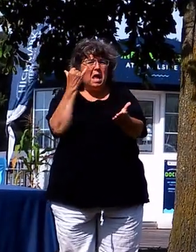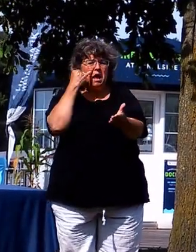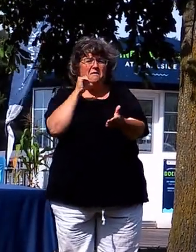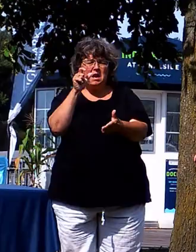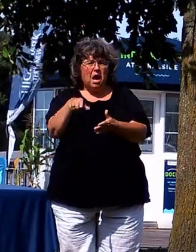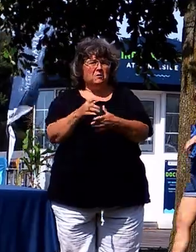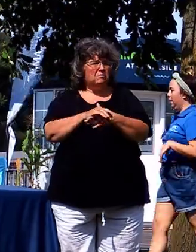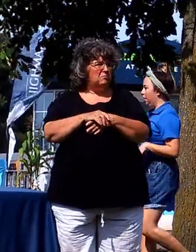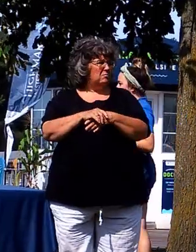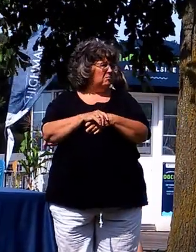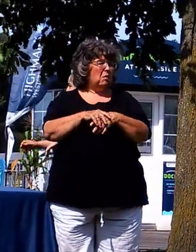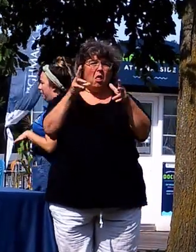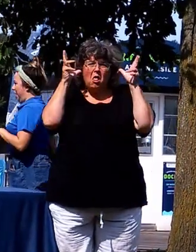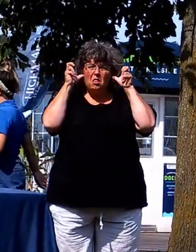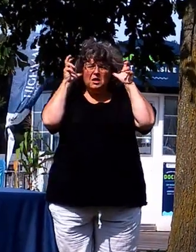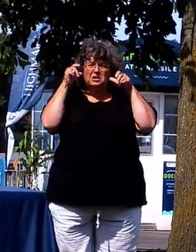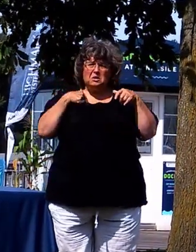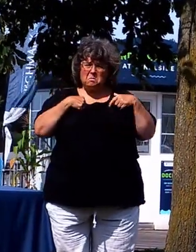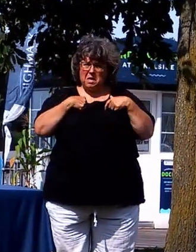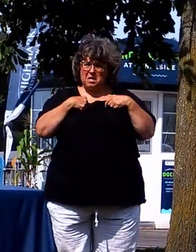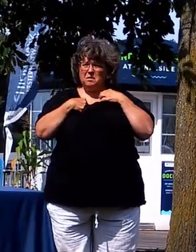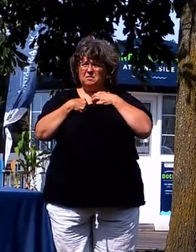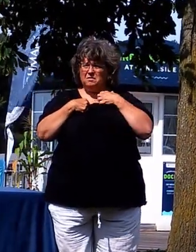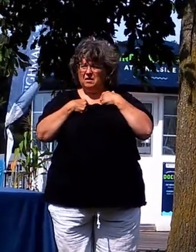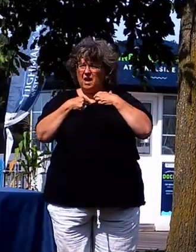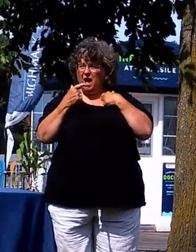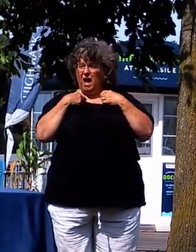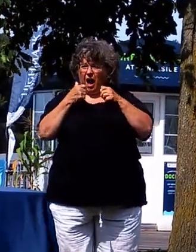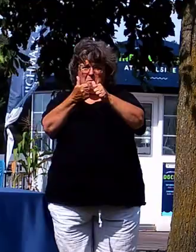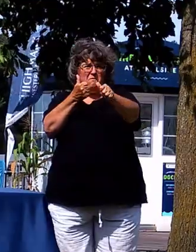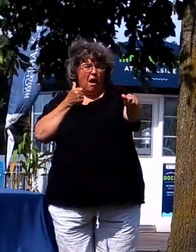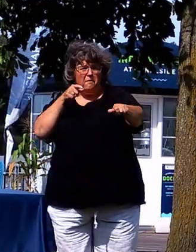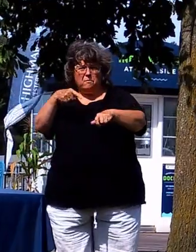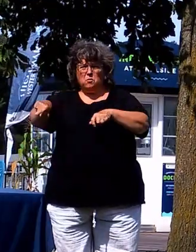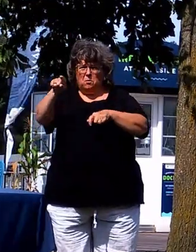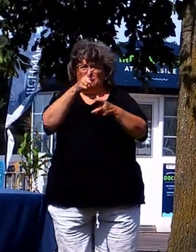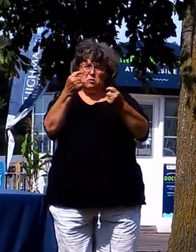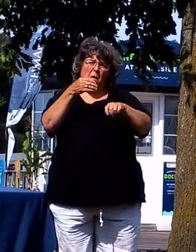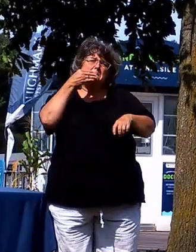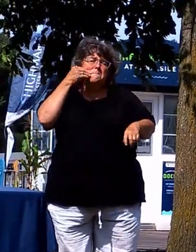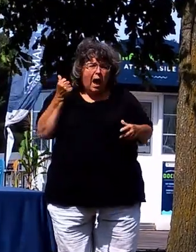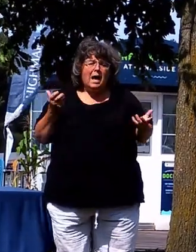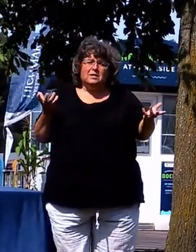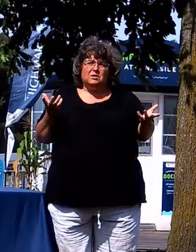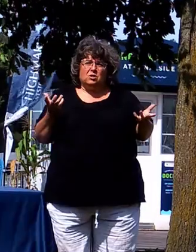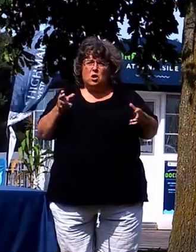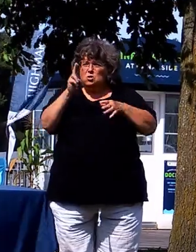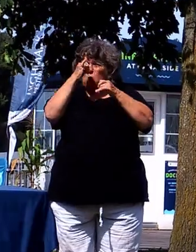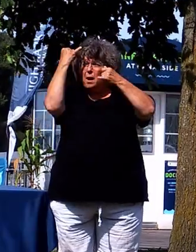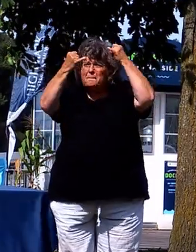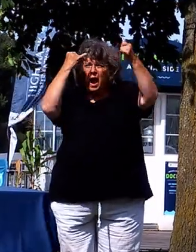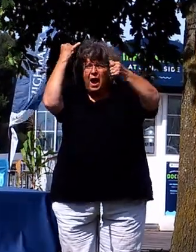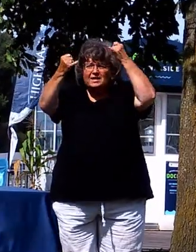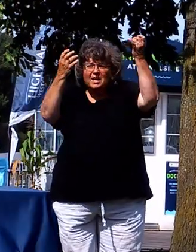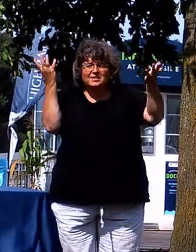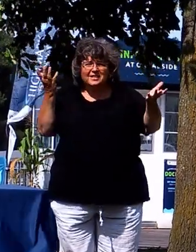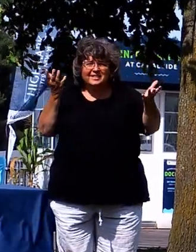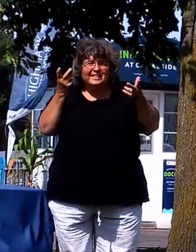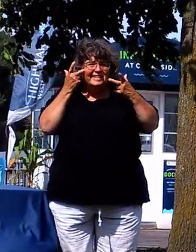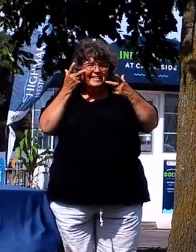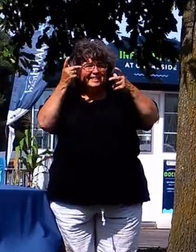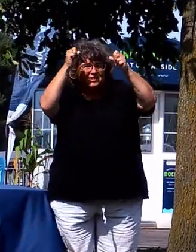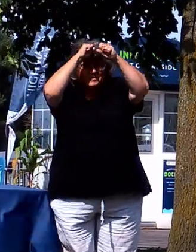not, listen carefully up here. I know I'm a bit of a distance from you, but try your best to kind of use your imagination and see